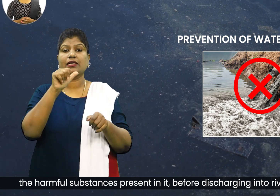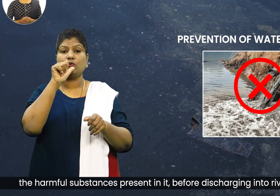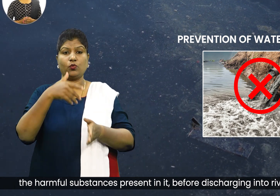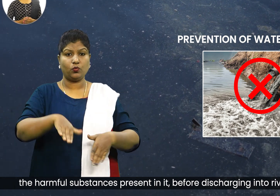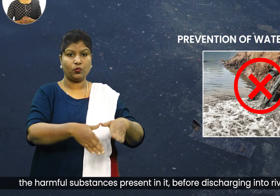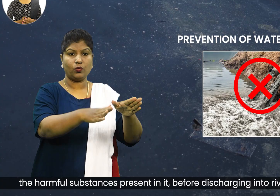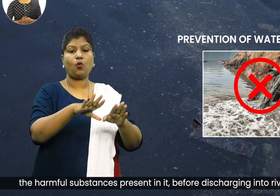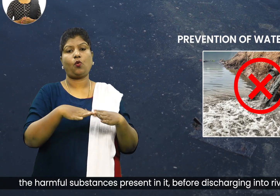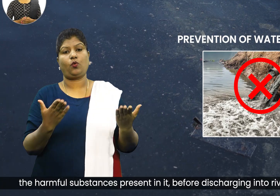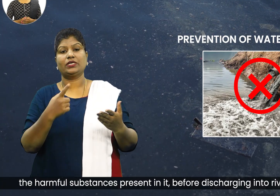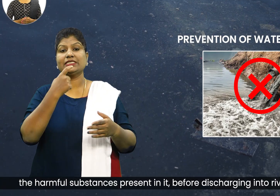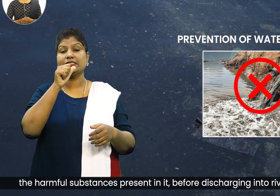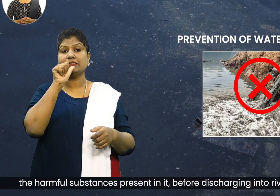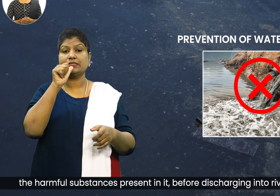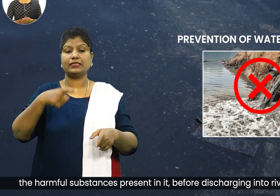lakes.